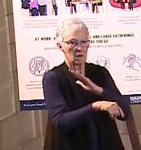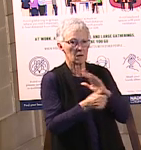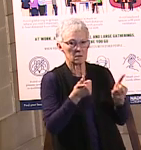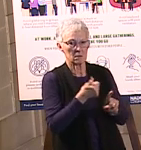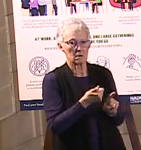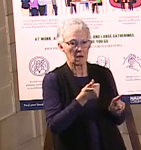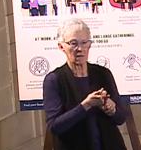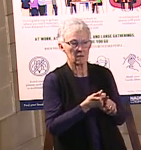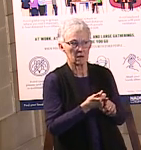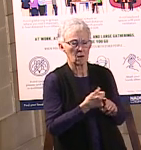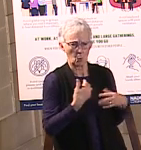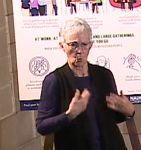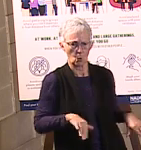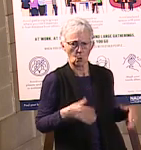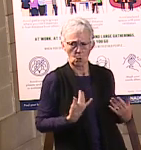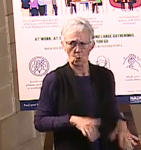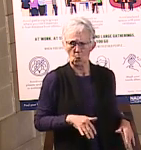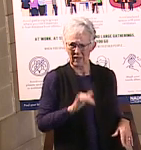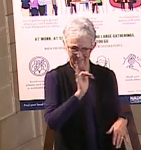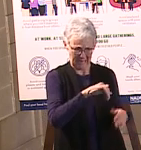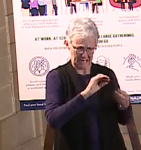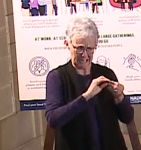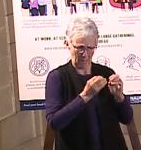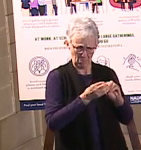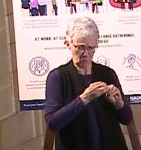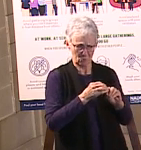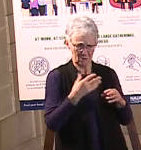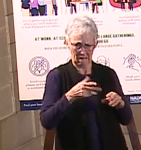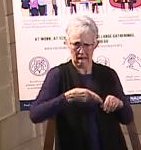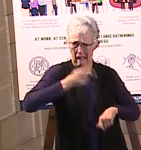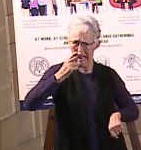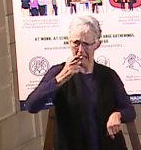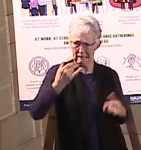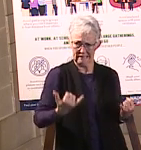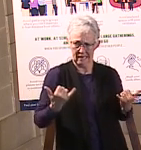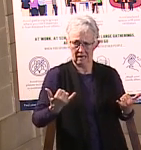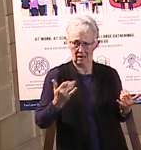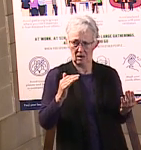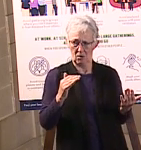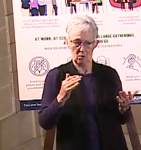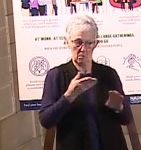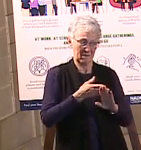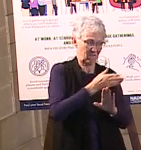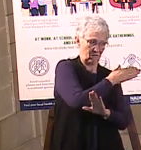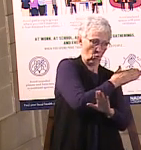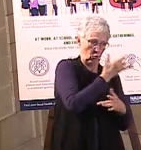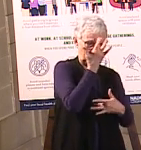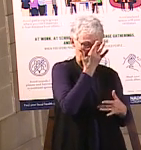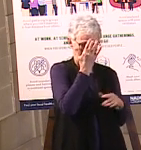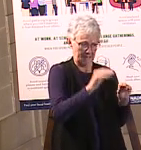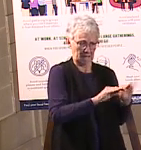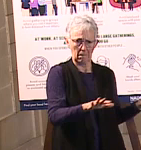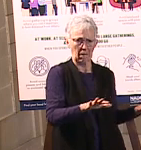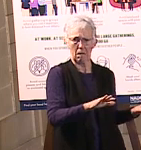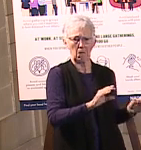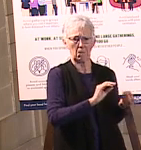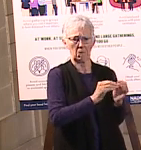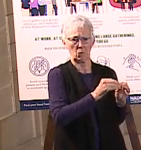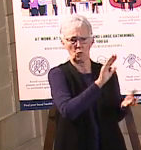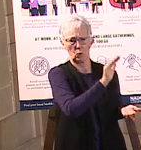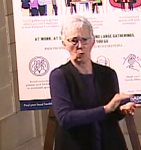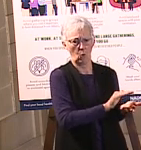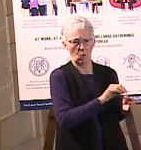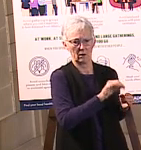was up significantly from pre-pandemic times. So both those figures were. So we know that there's